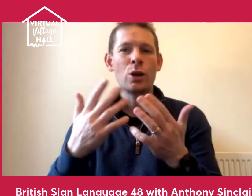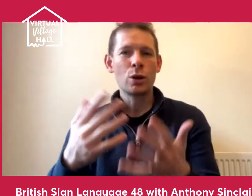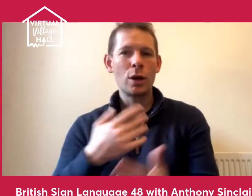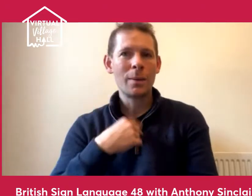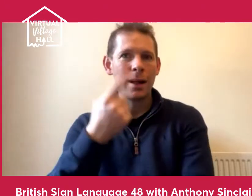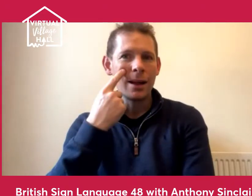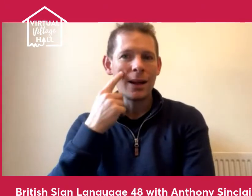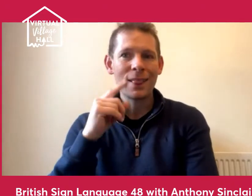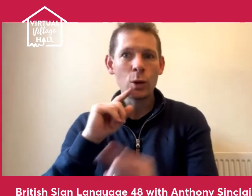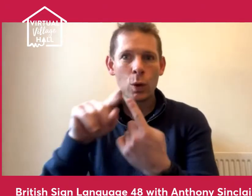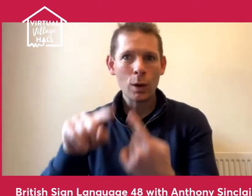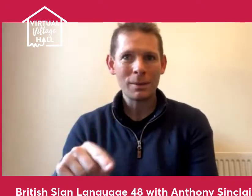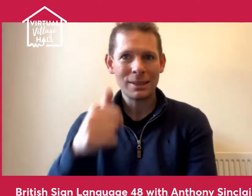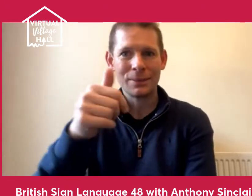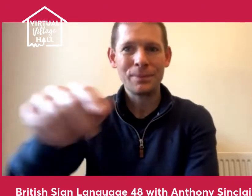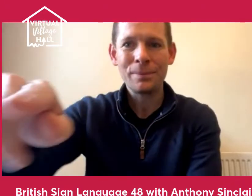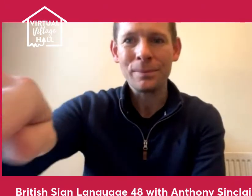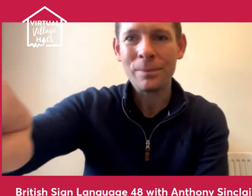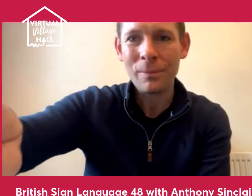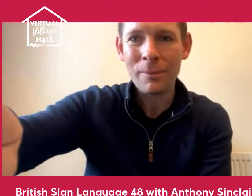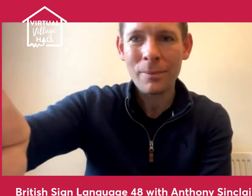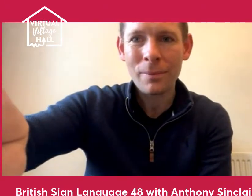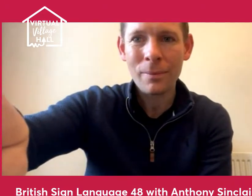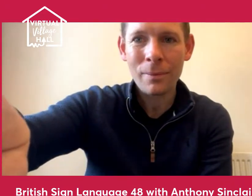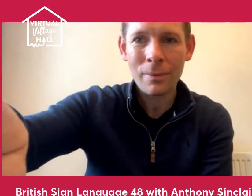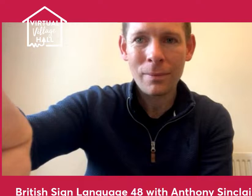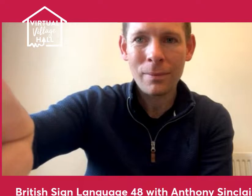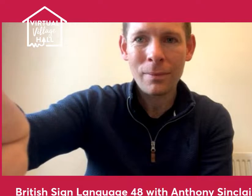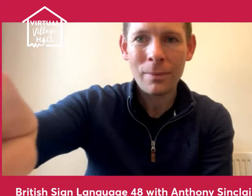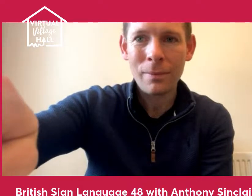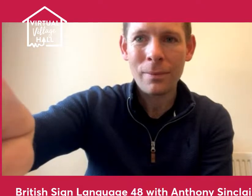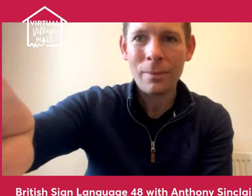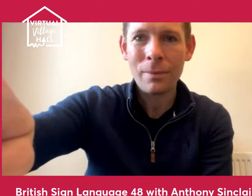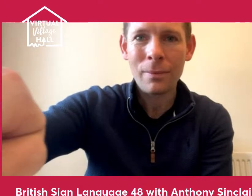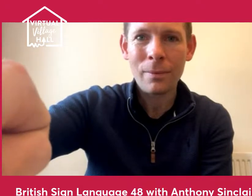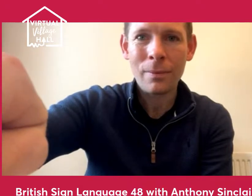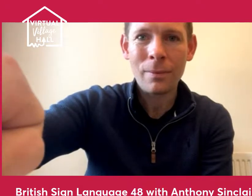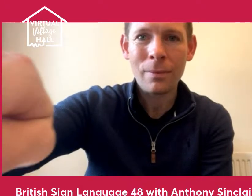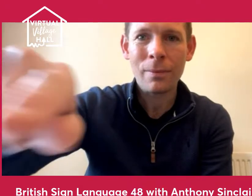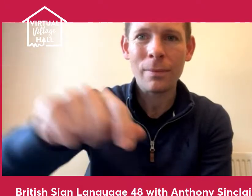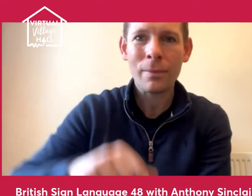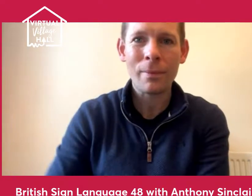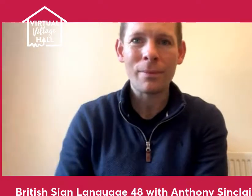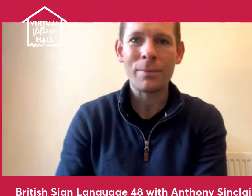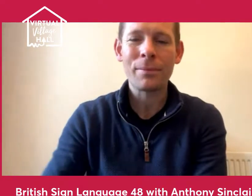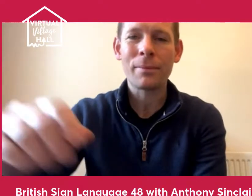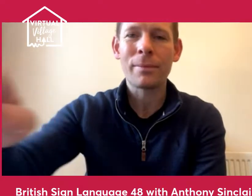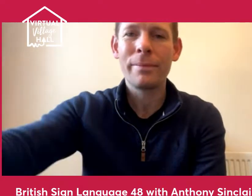Well done, everyone. Now, let me just check the comments in case anybody has been making comments.